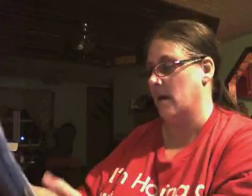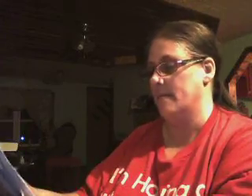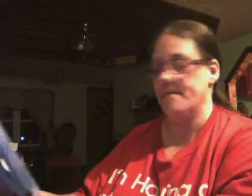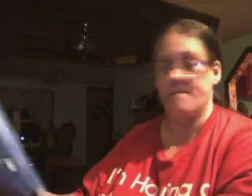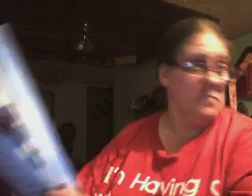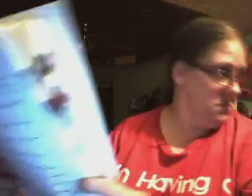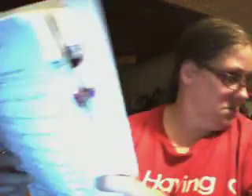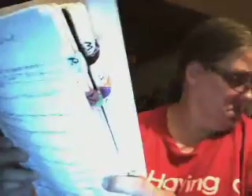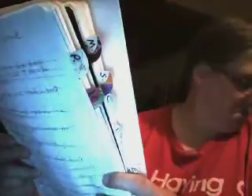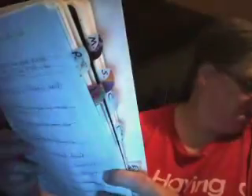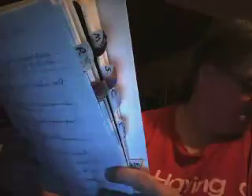Okay.